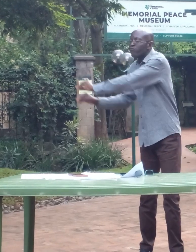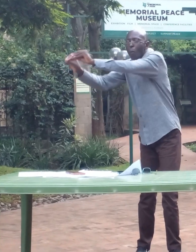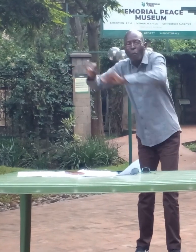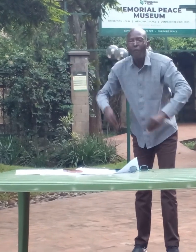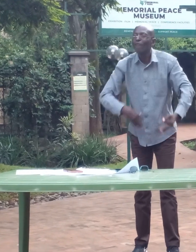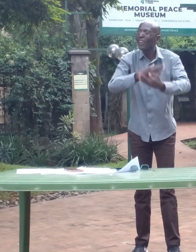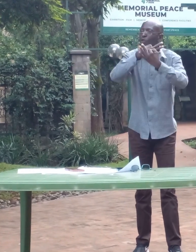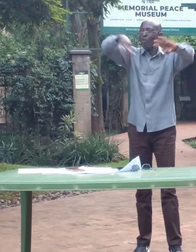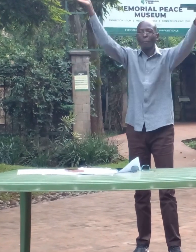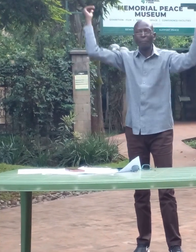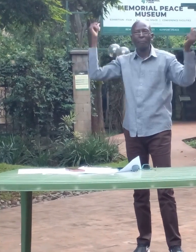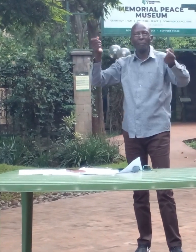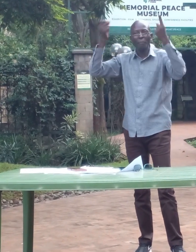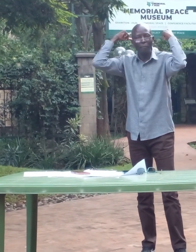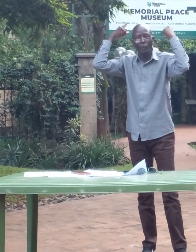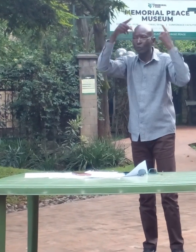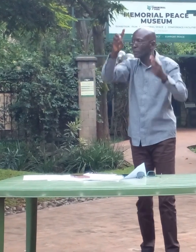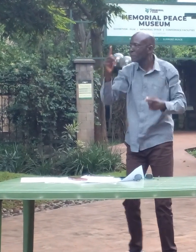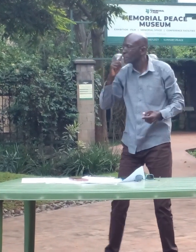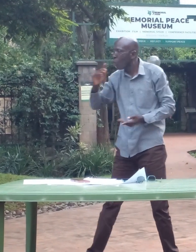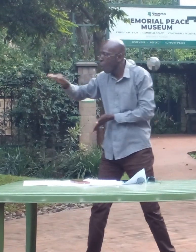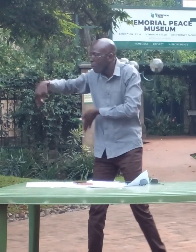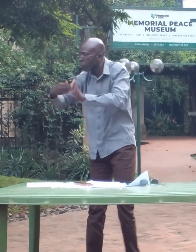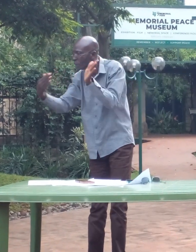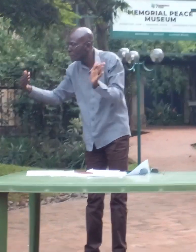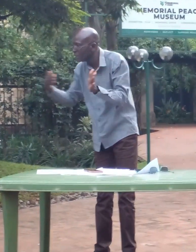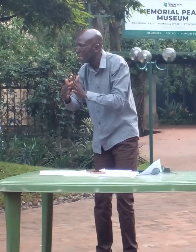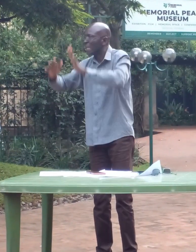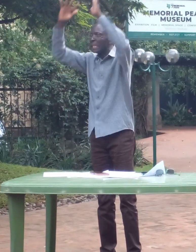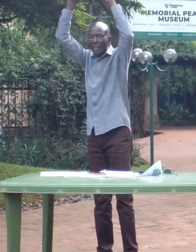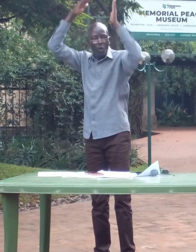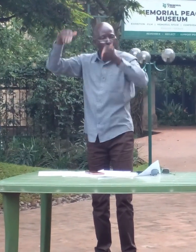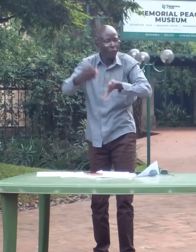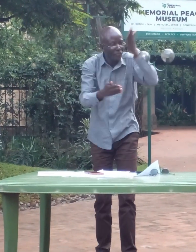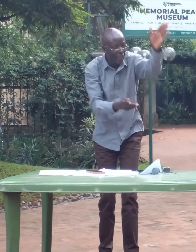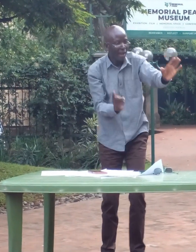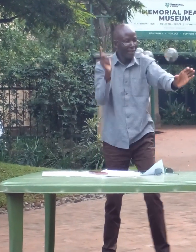So we don't give freedom,